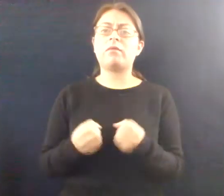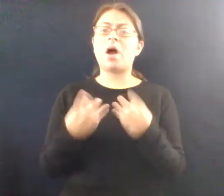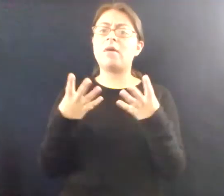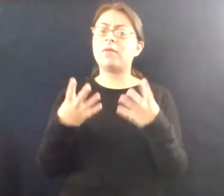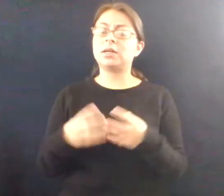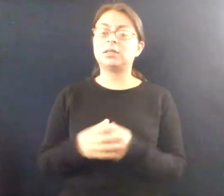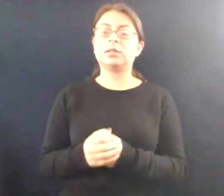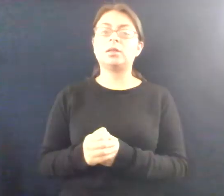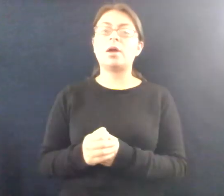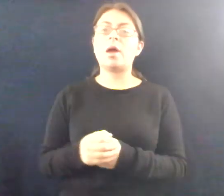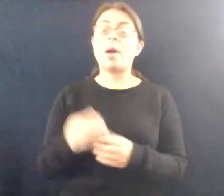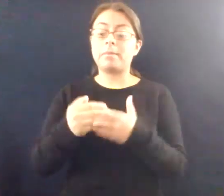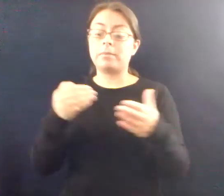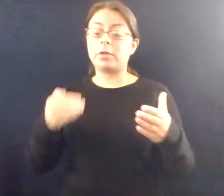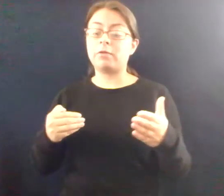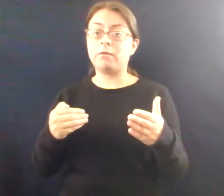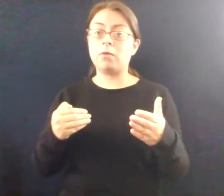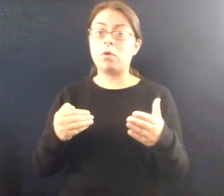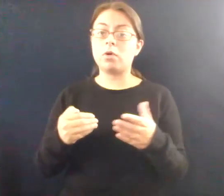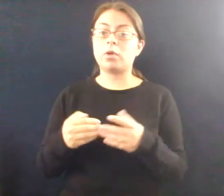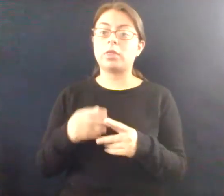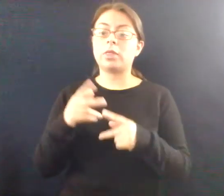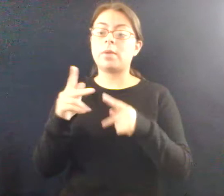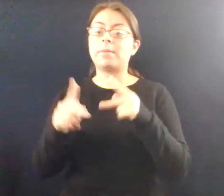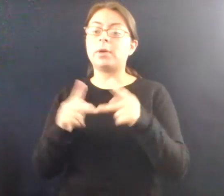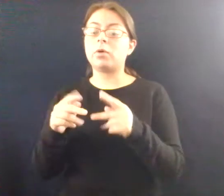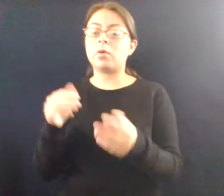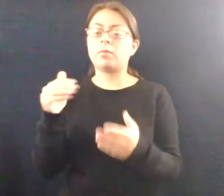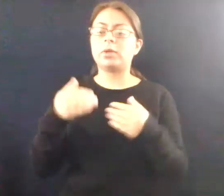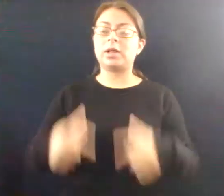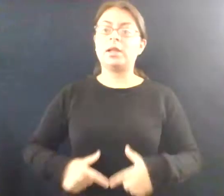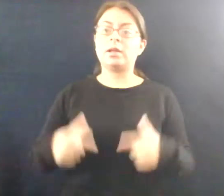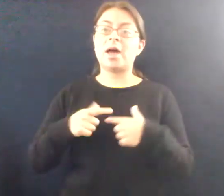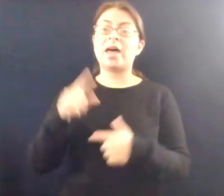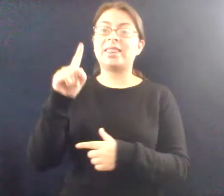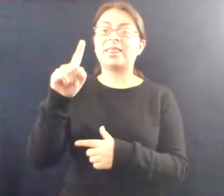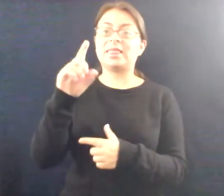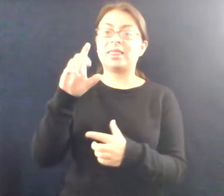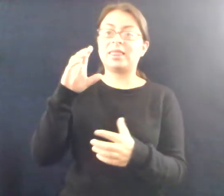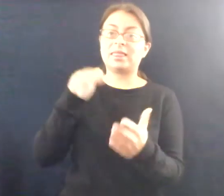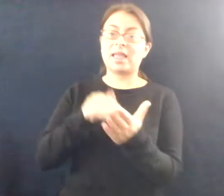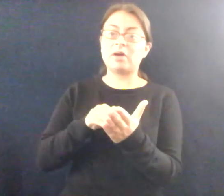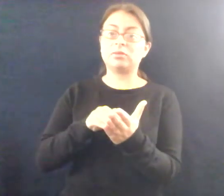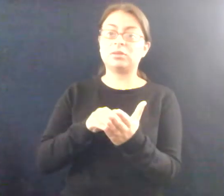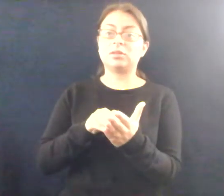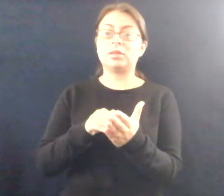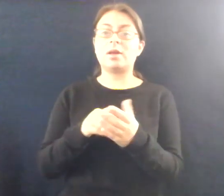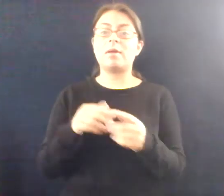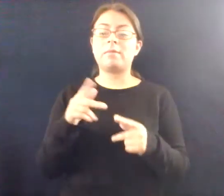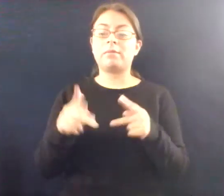Before the gold rush, its entire population of fewer than 1,000 people would have fit in a small